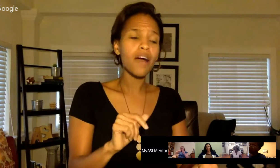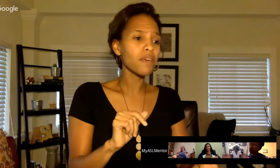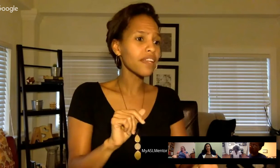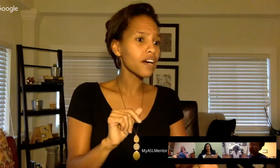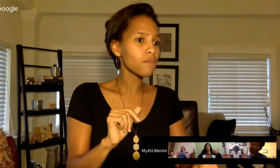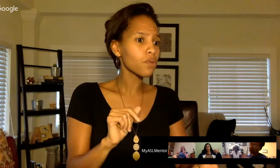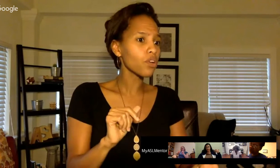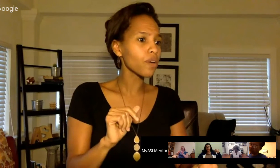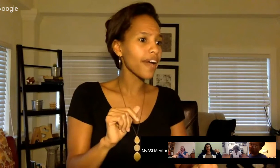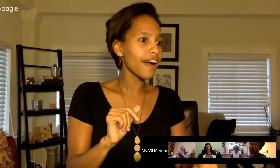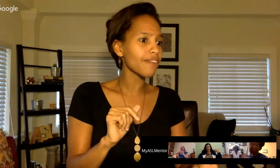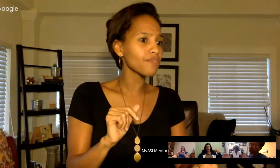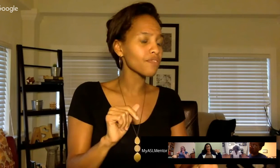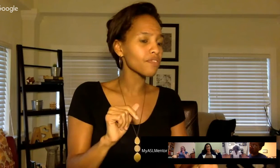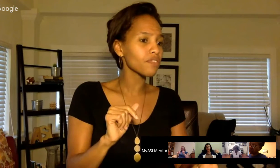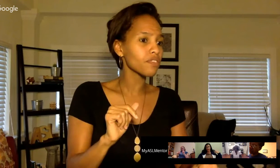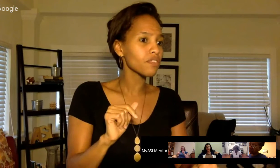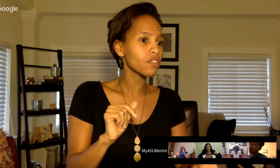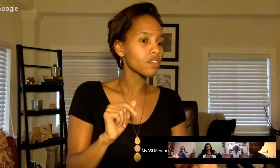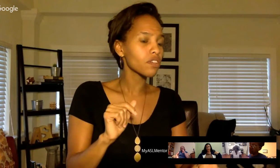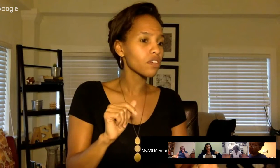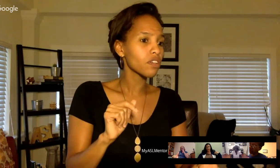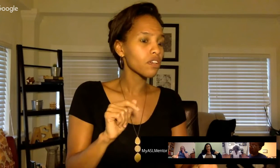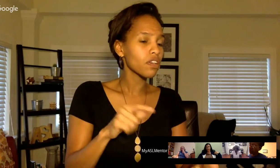Yeah, I mean, what do I have?